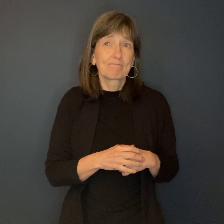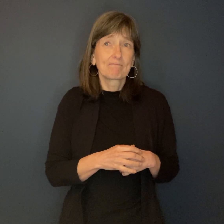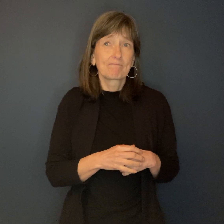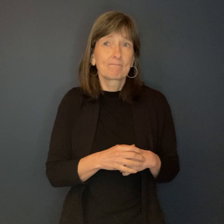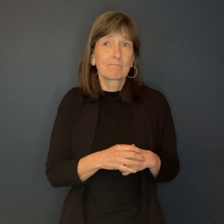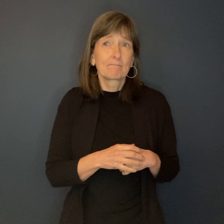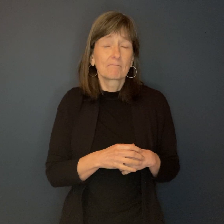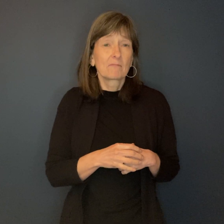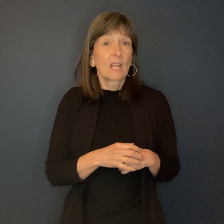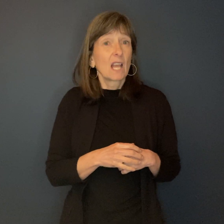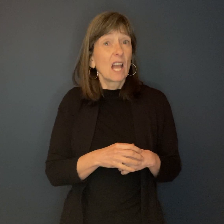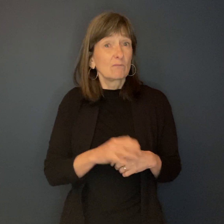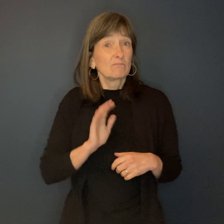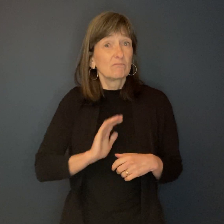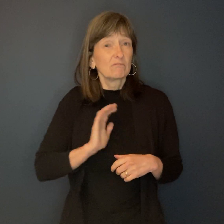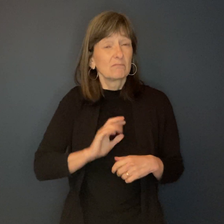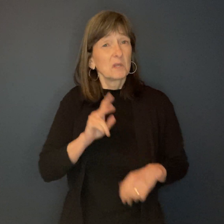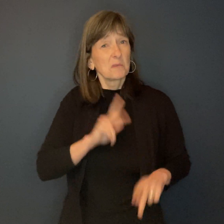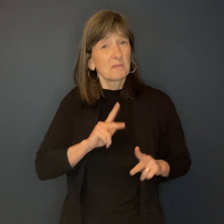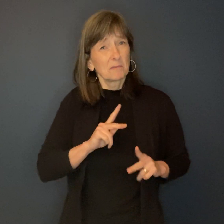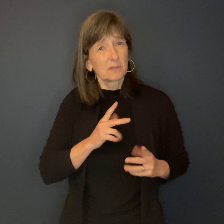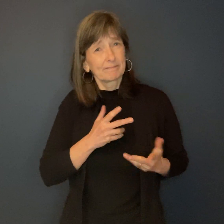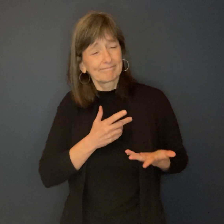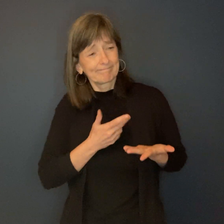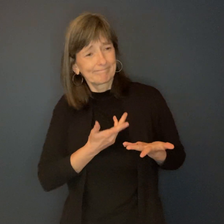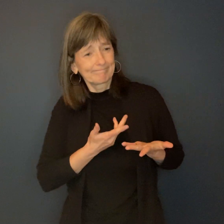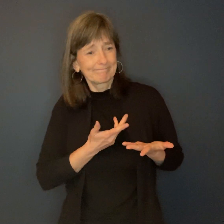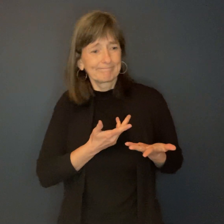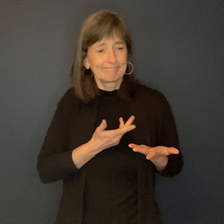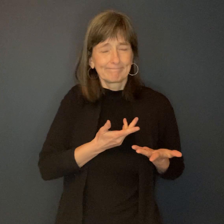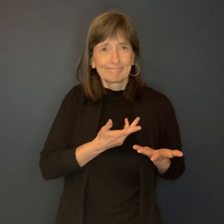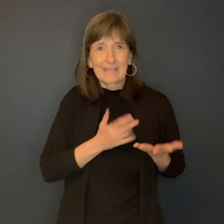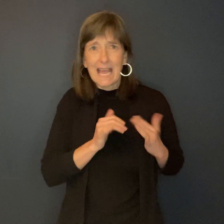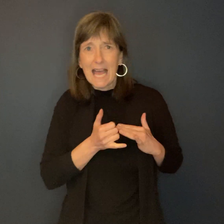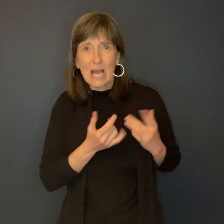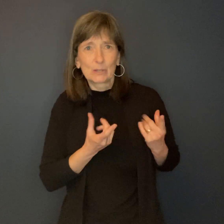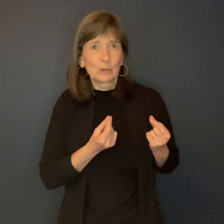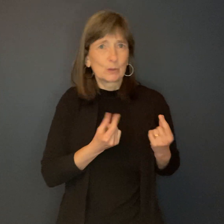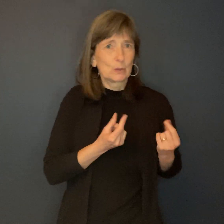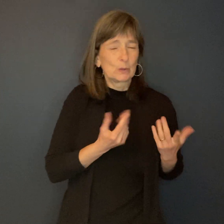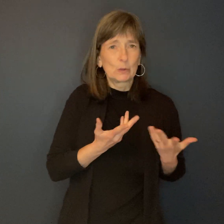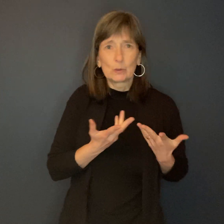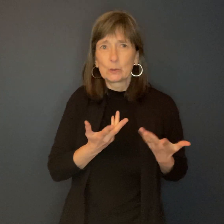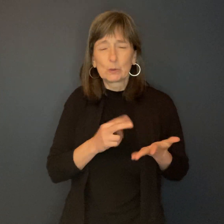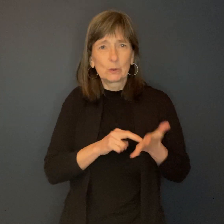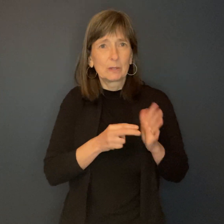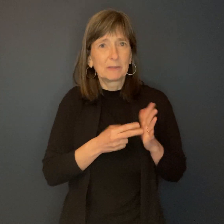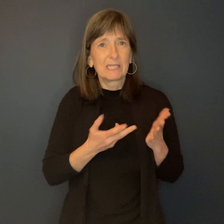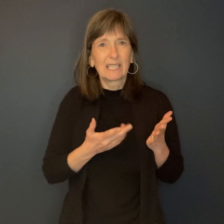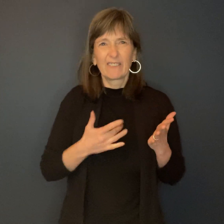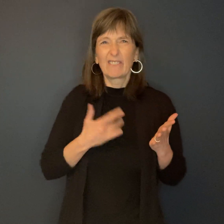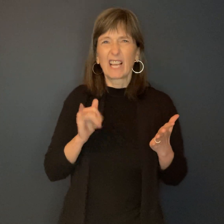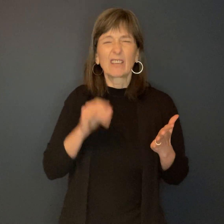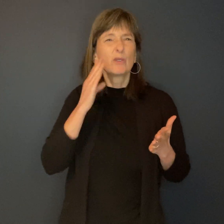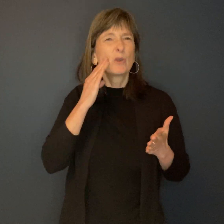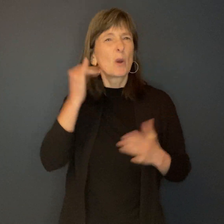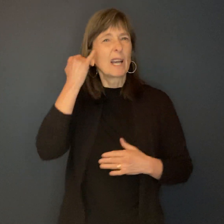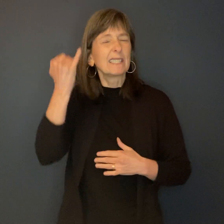talked about that challenge as being like the 5 steps to getting past the receptionist to talk to